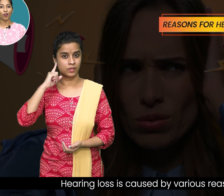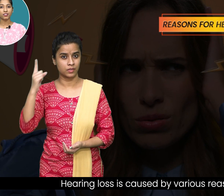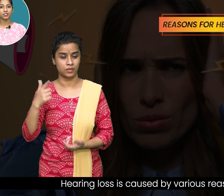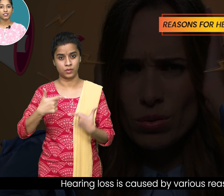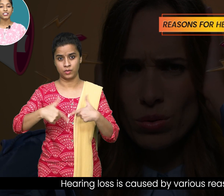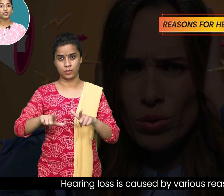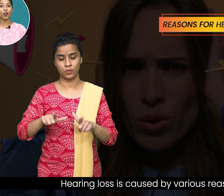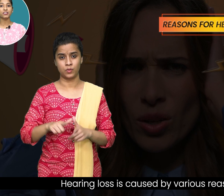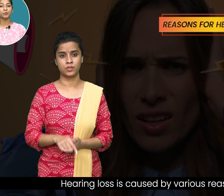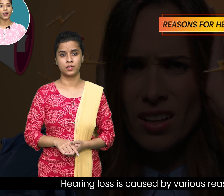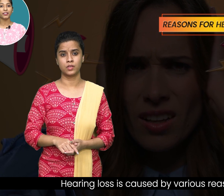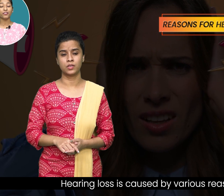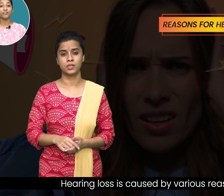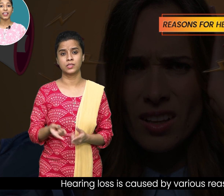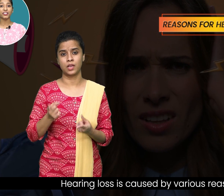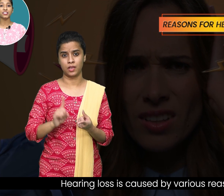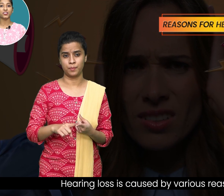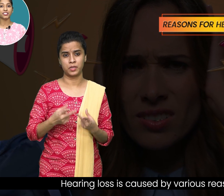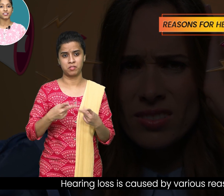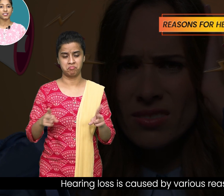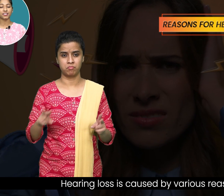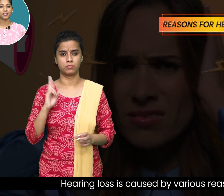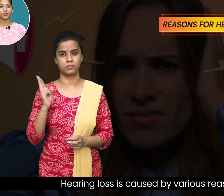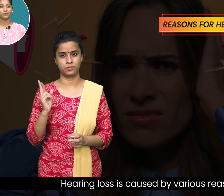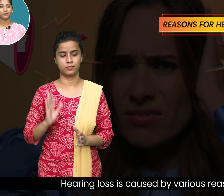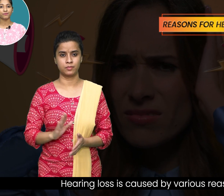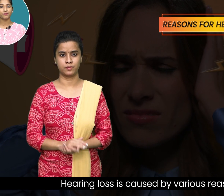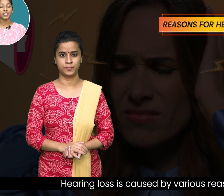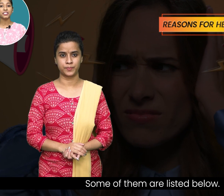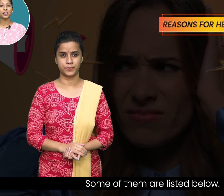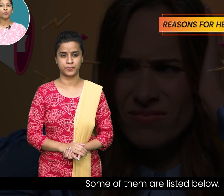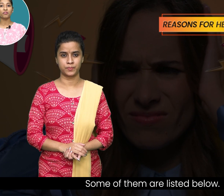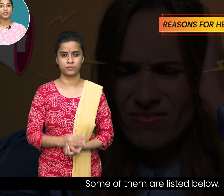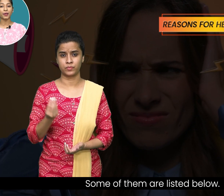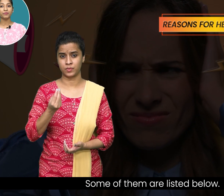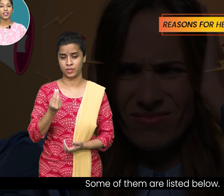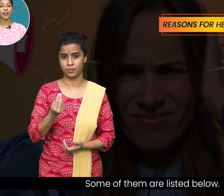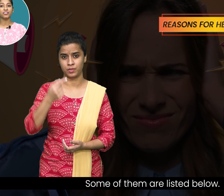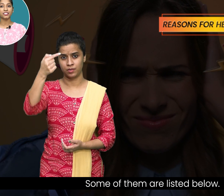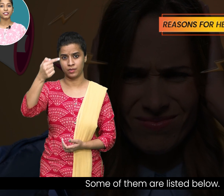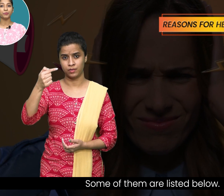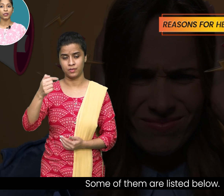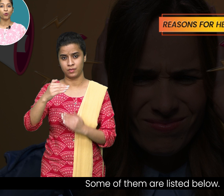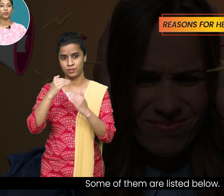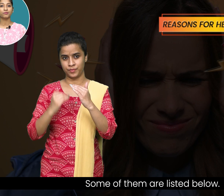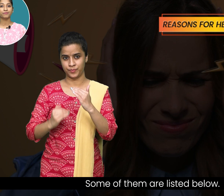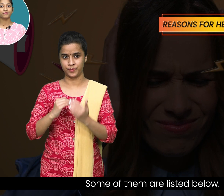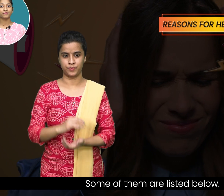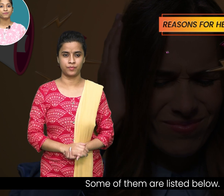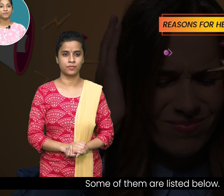Hearing loss is caused by various reasons. Some of them are listed